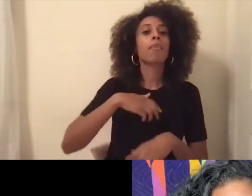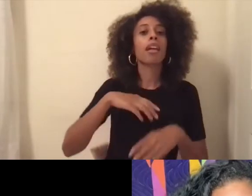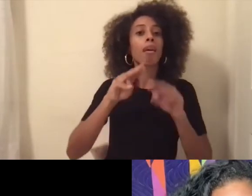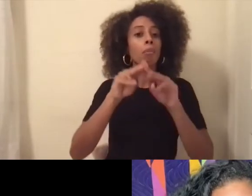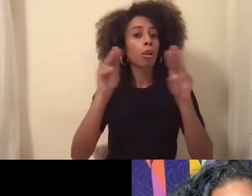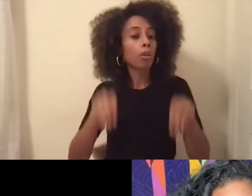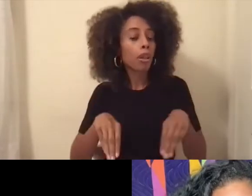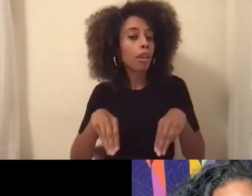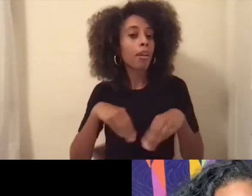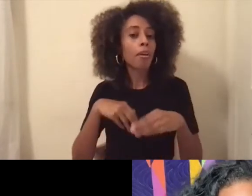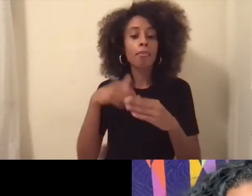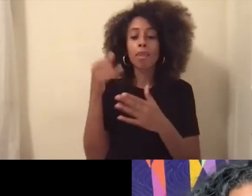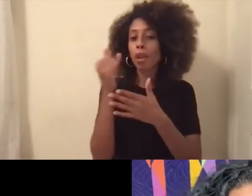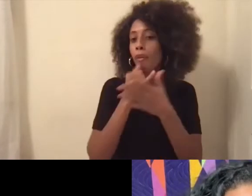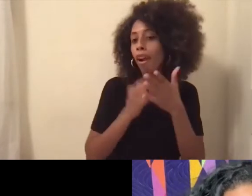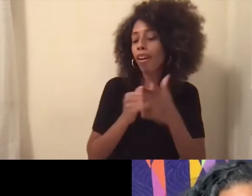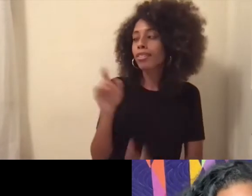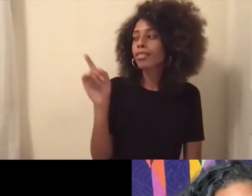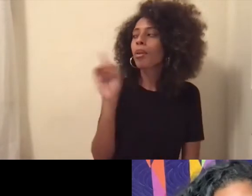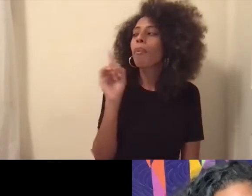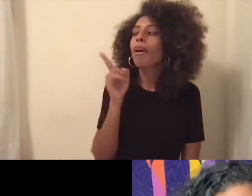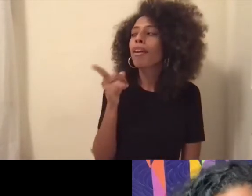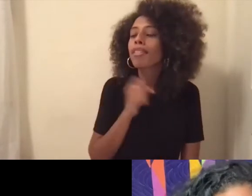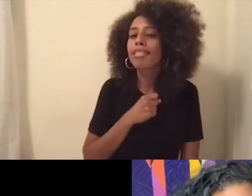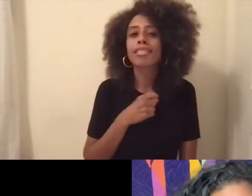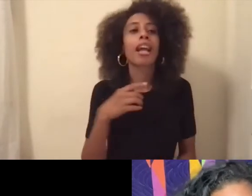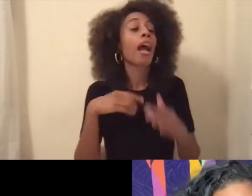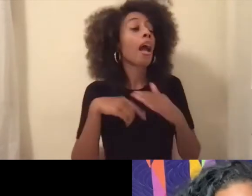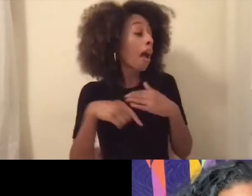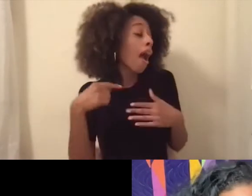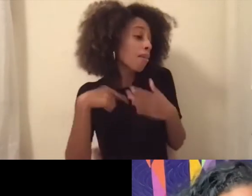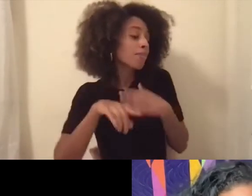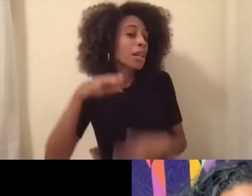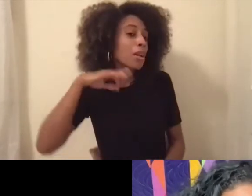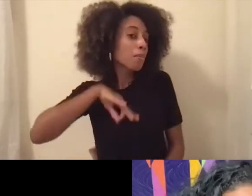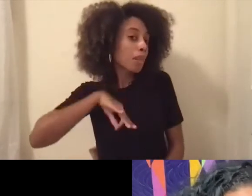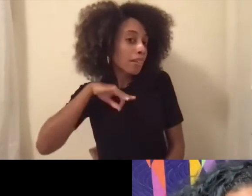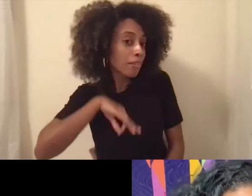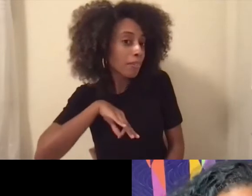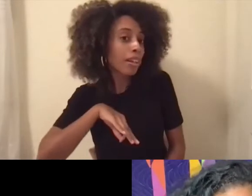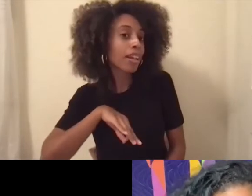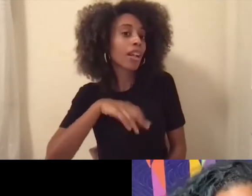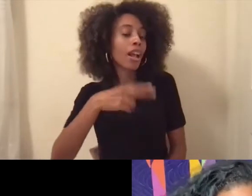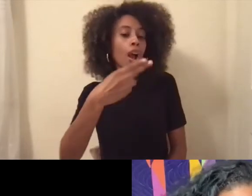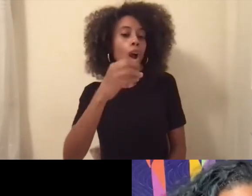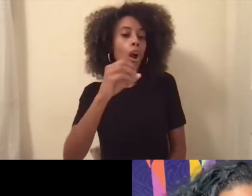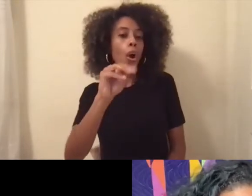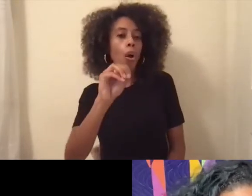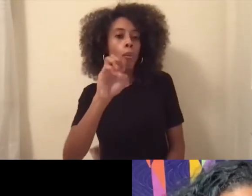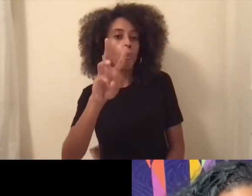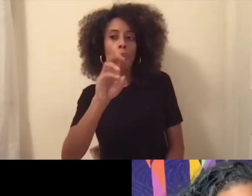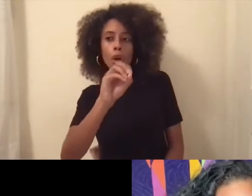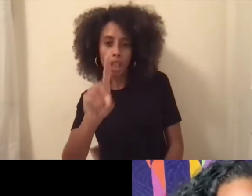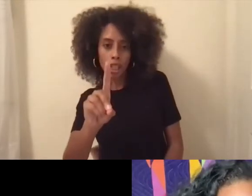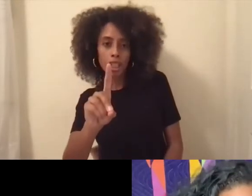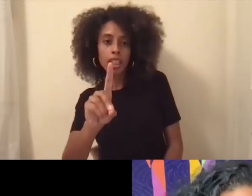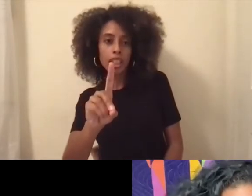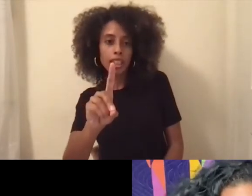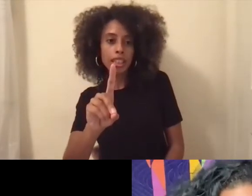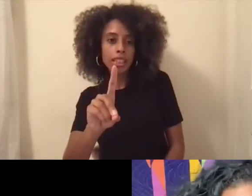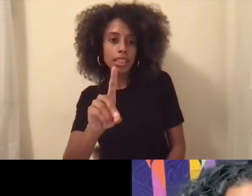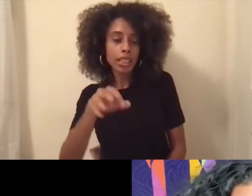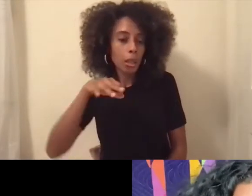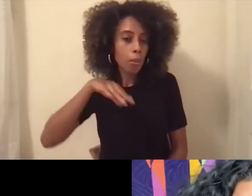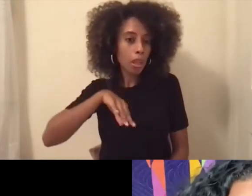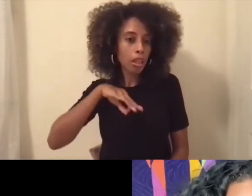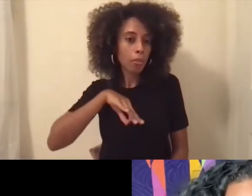Where are you? I am in Pittsburgh. I'm in Homewood, which is Pittsburgh is